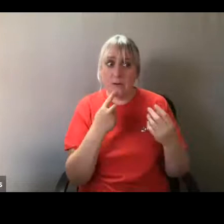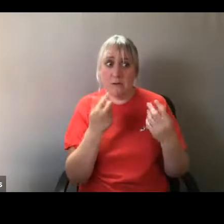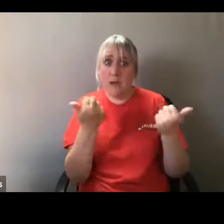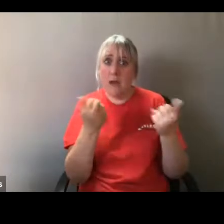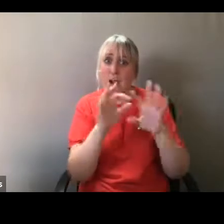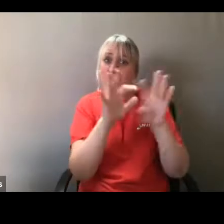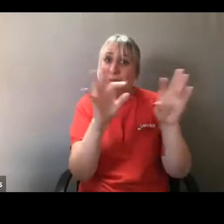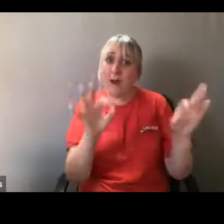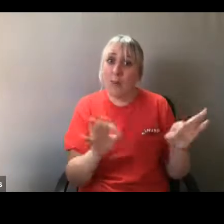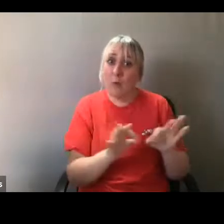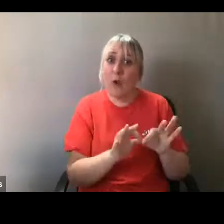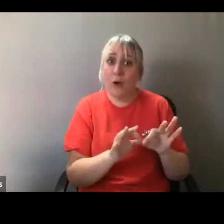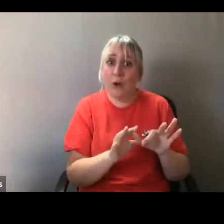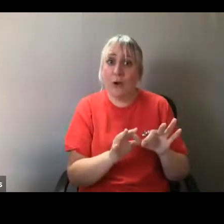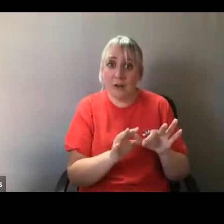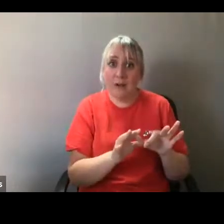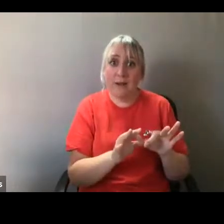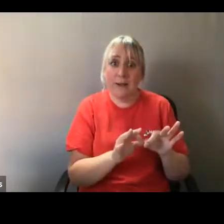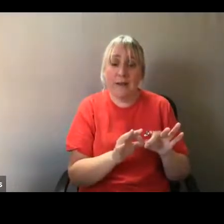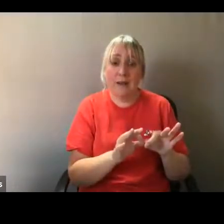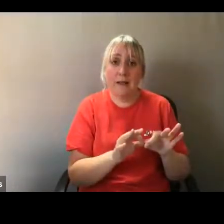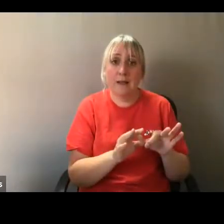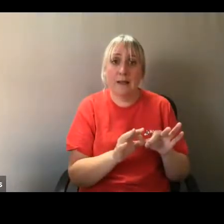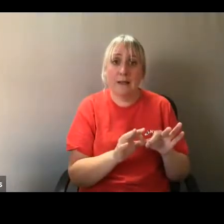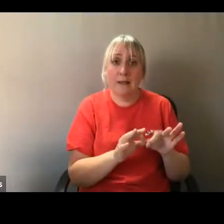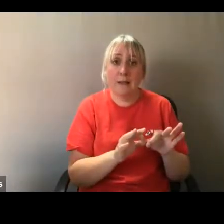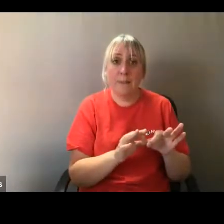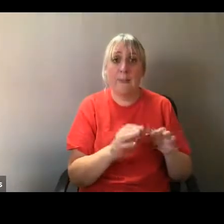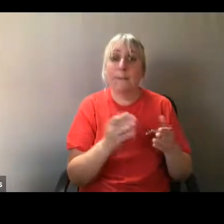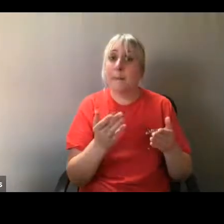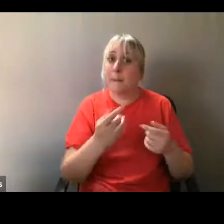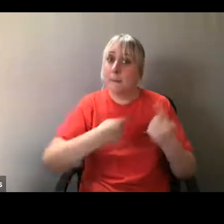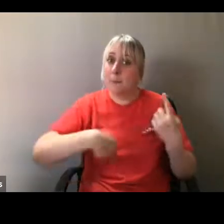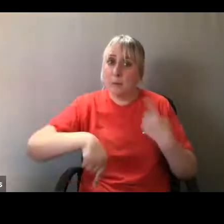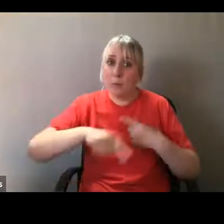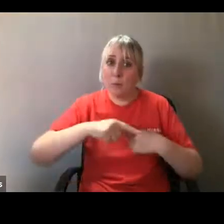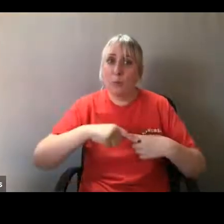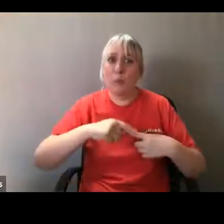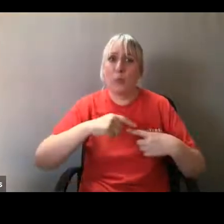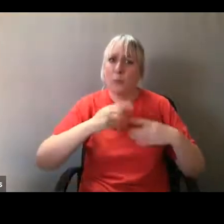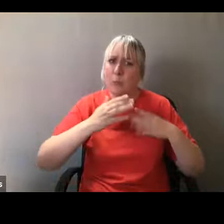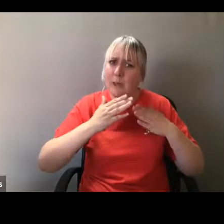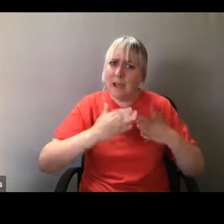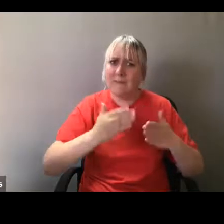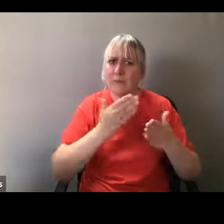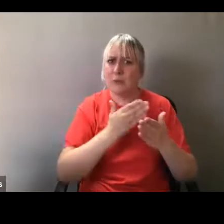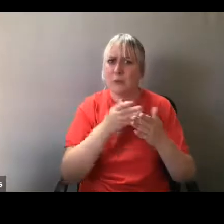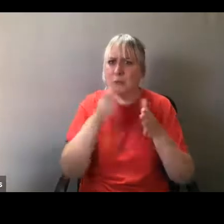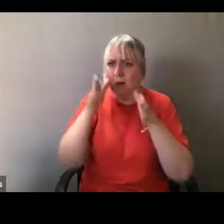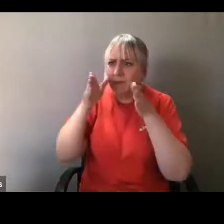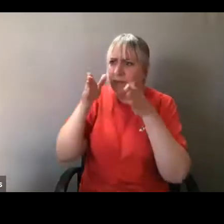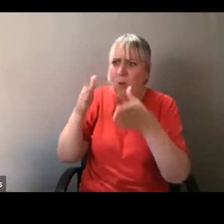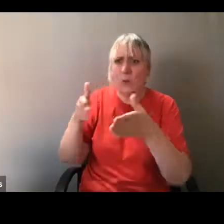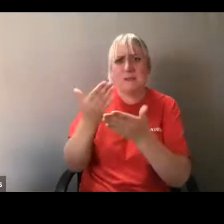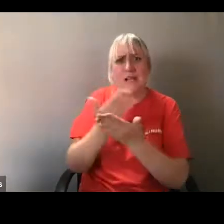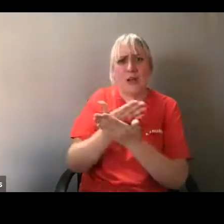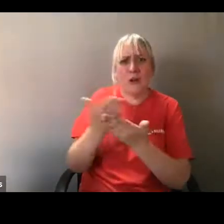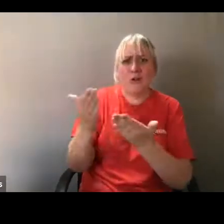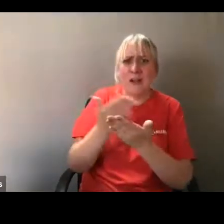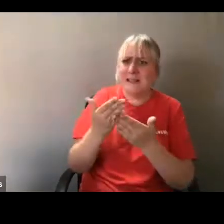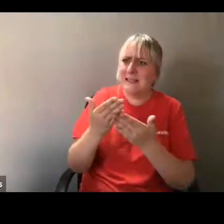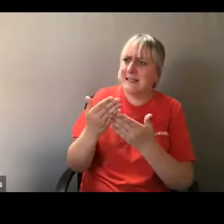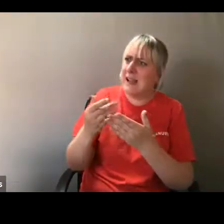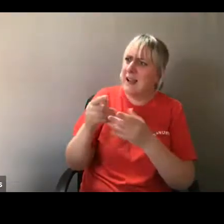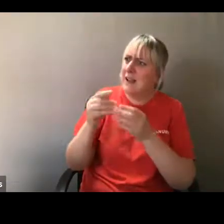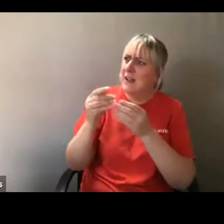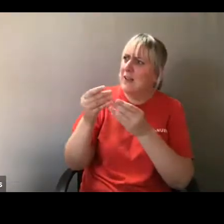for thinking through how to address the material barriers or